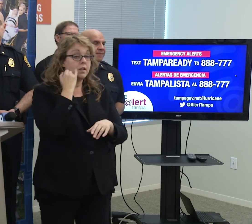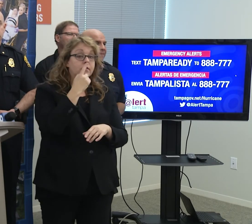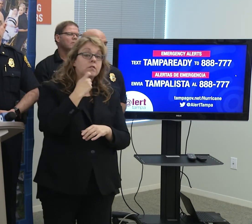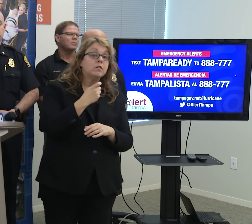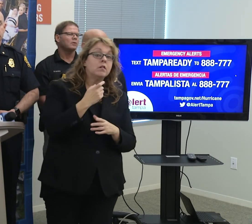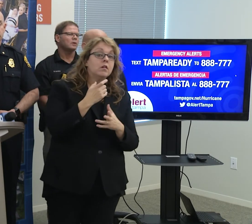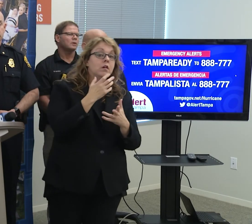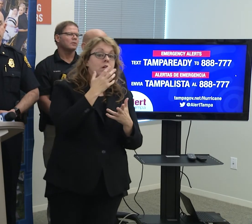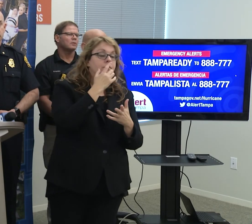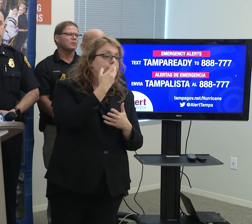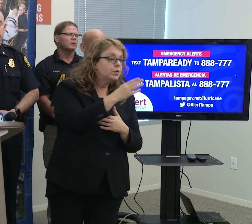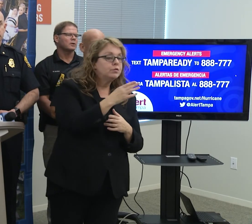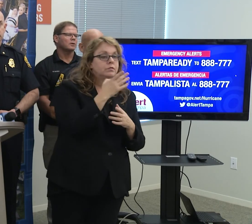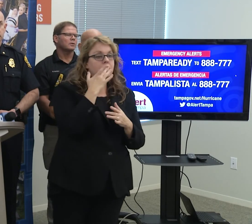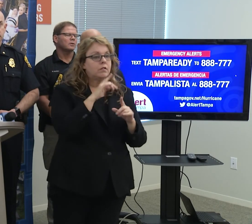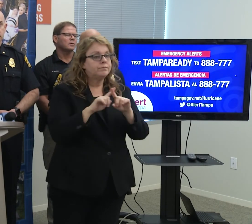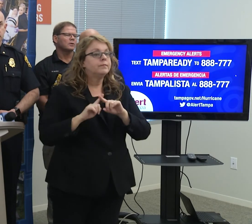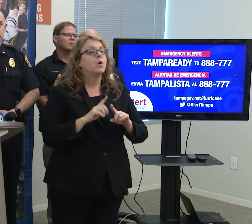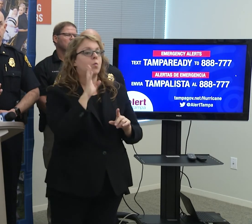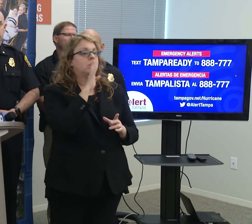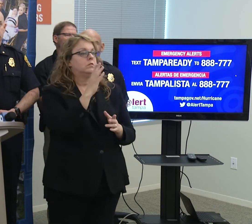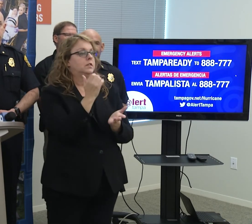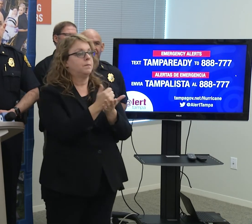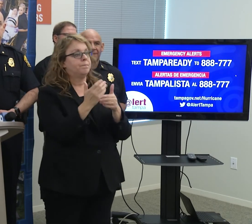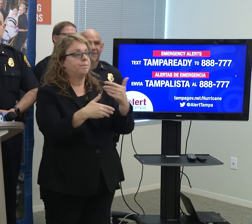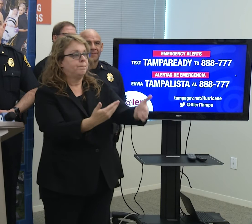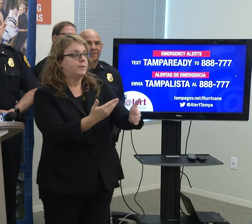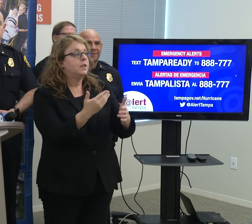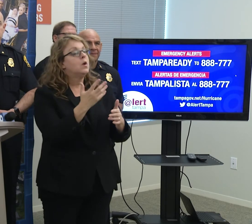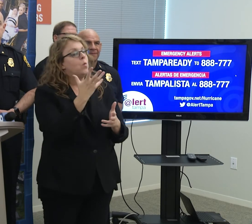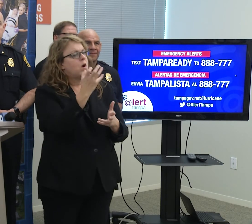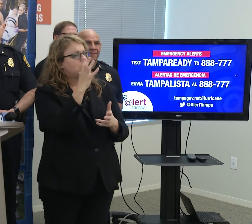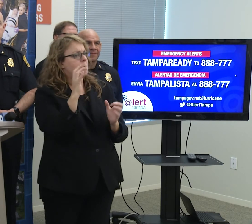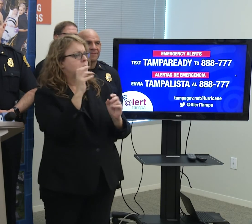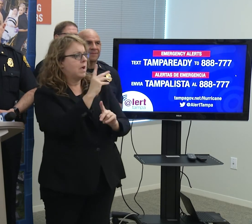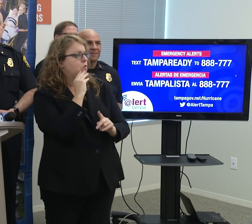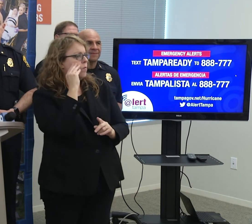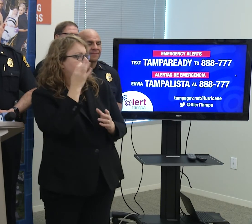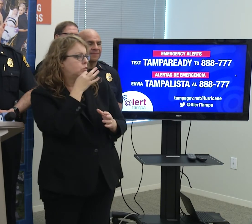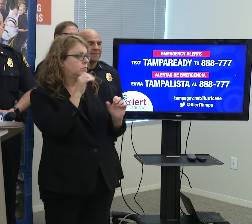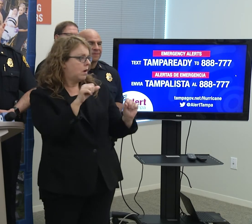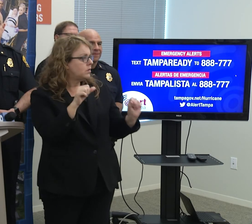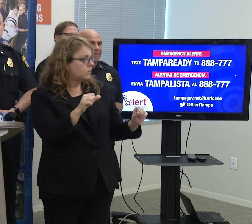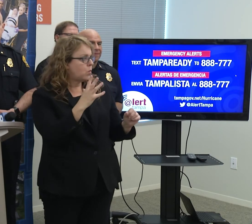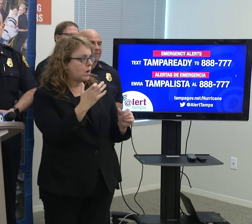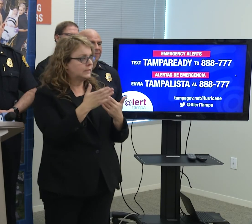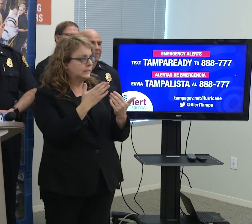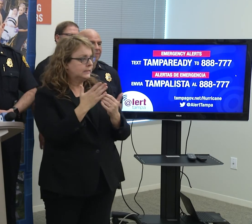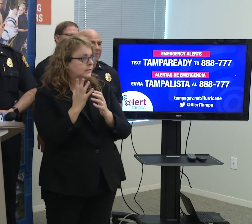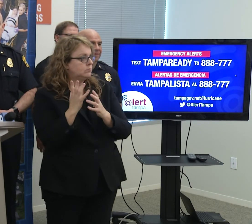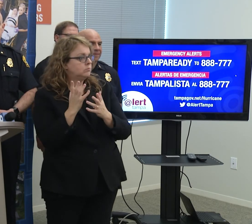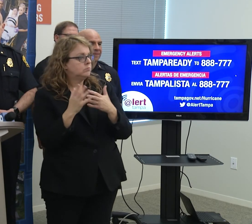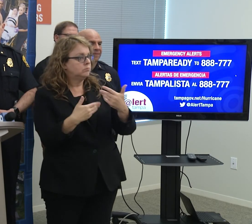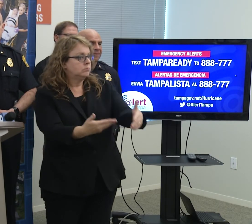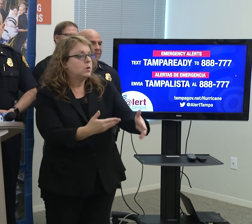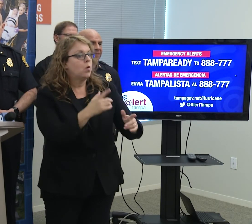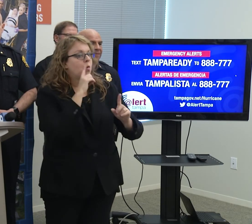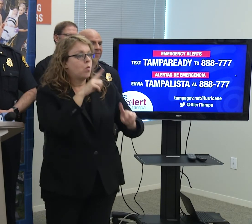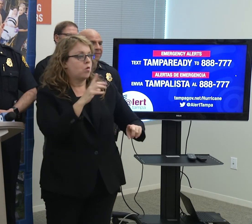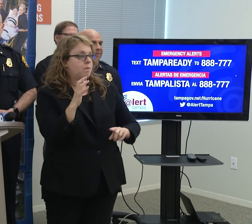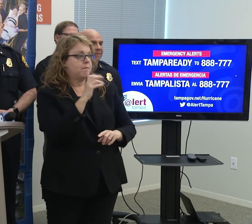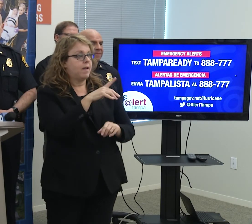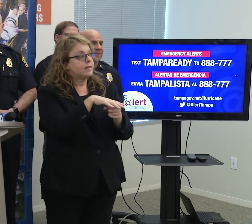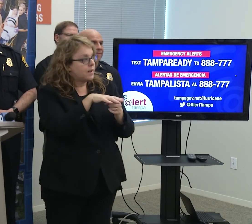You know, from a public safety standpoint, we want everyone back in their neighborhoods as soon as possible so that we can get, order back in